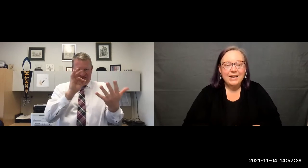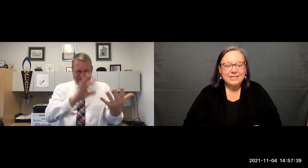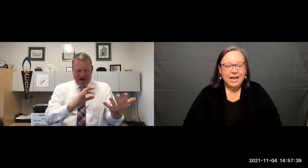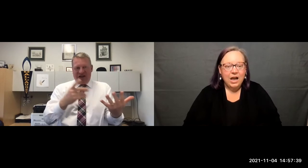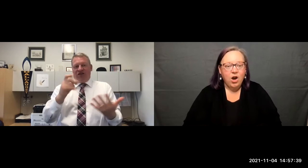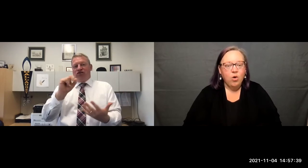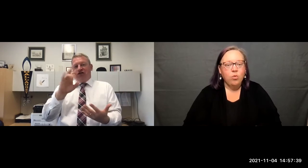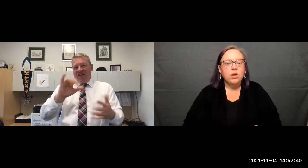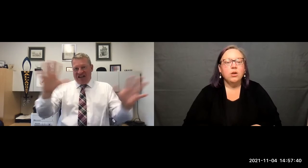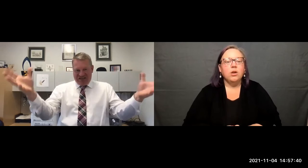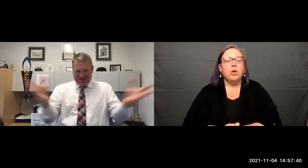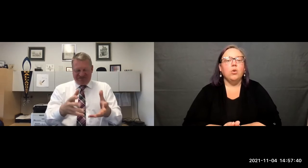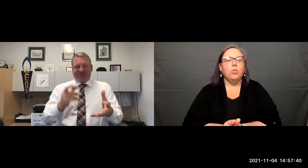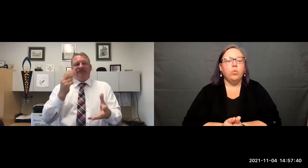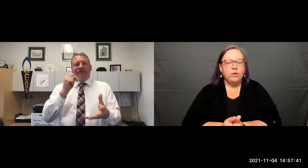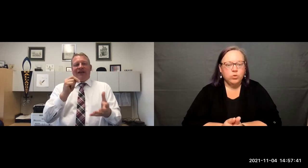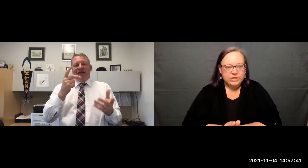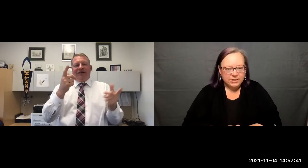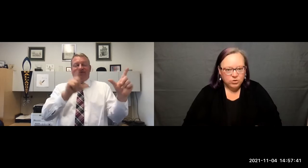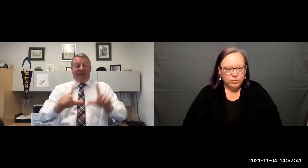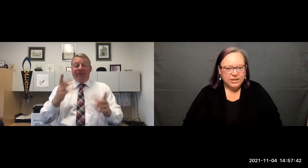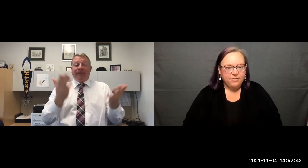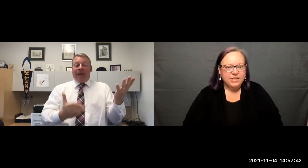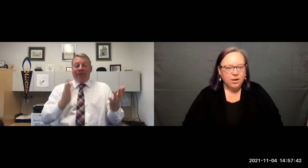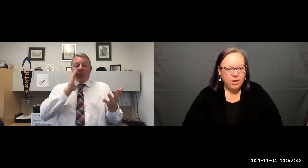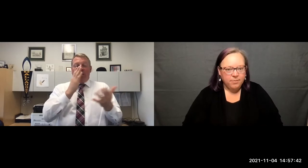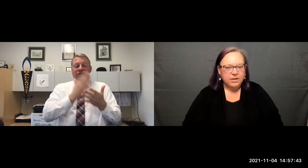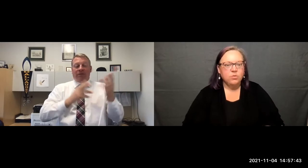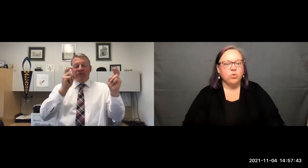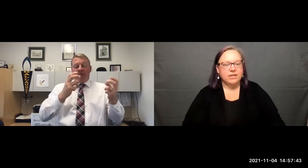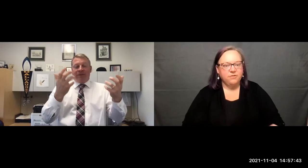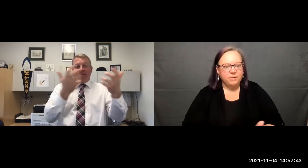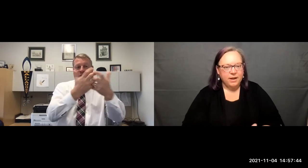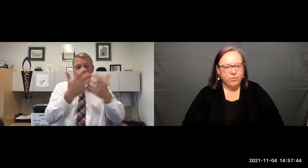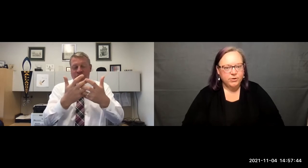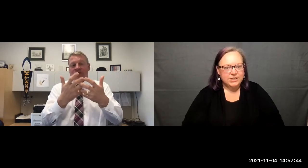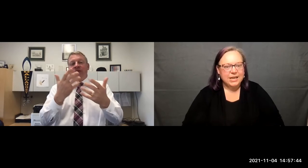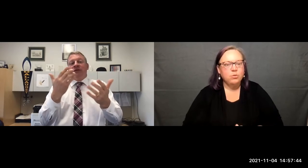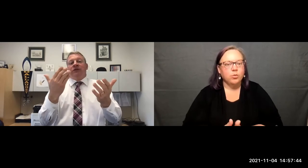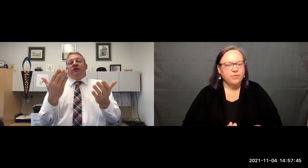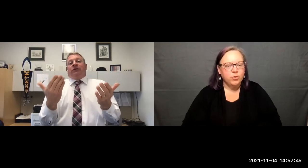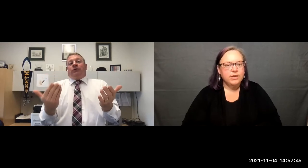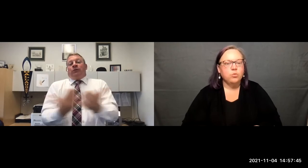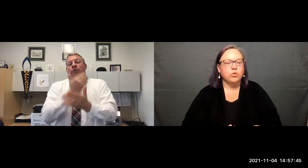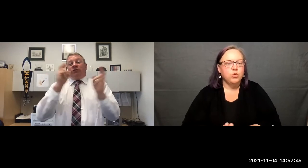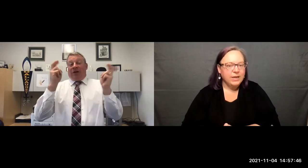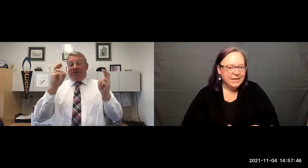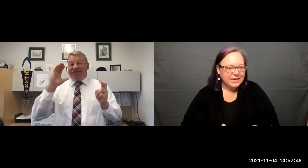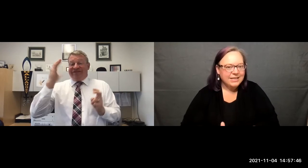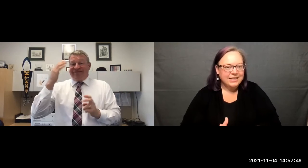is how we will deal with everything upcoming. We'll get the feedback from you today. We'll review it. We'll tweak anything that